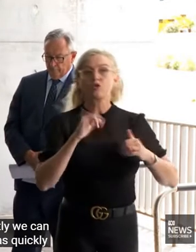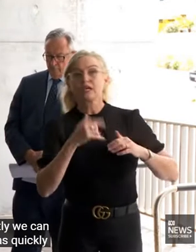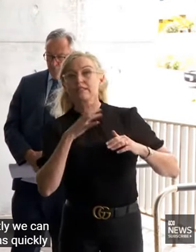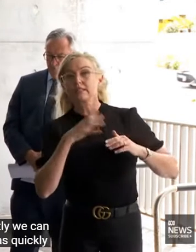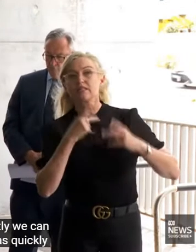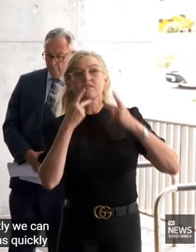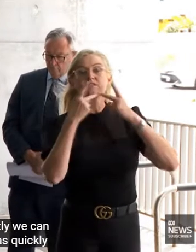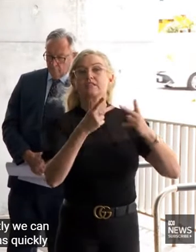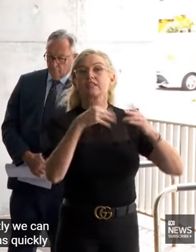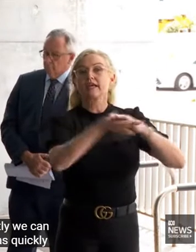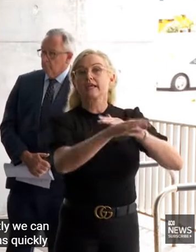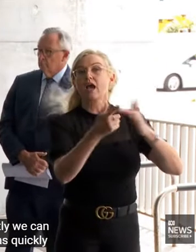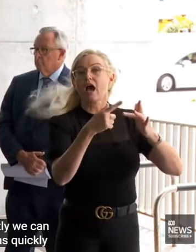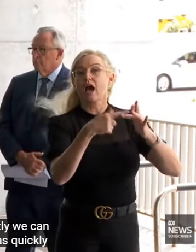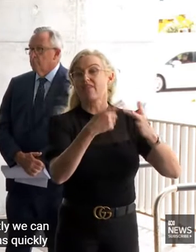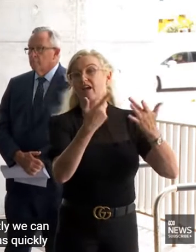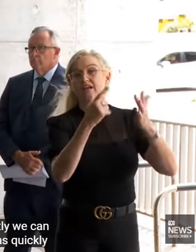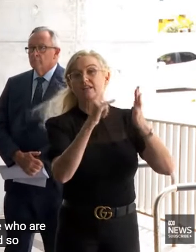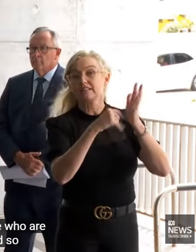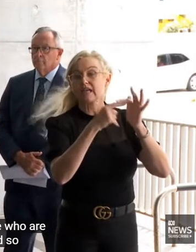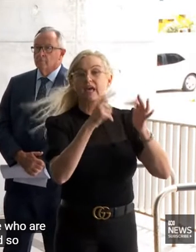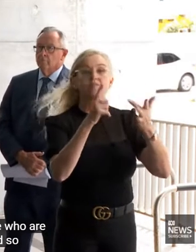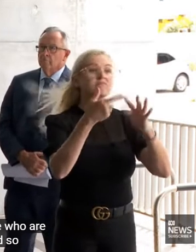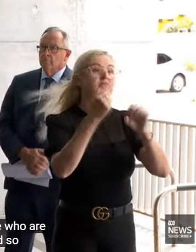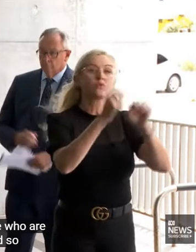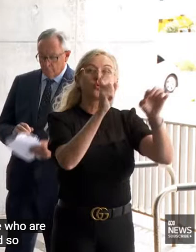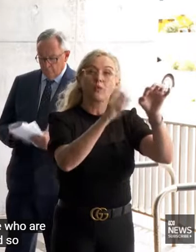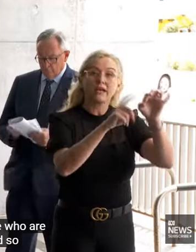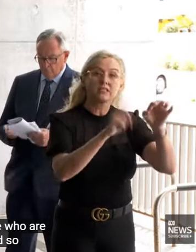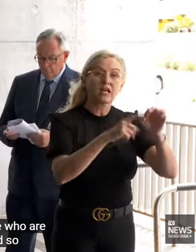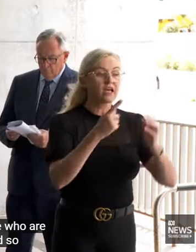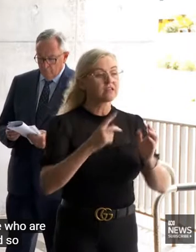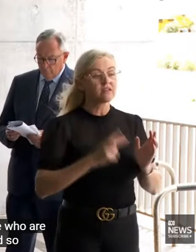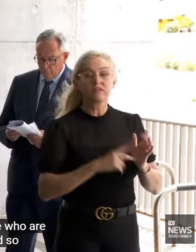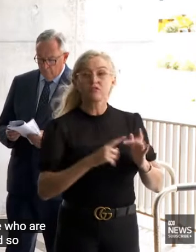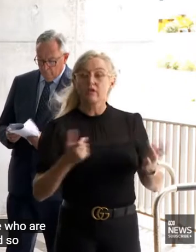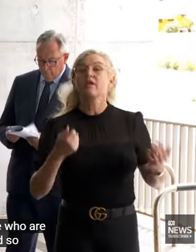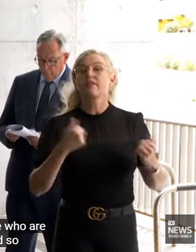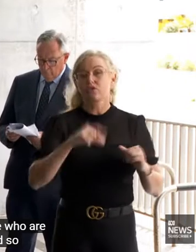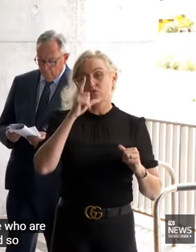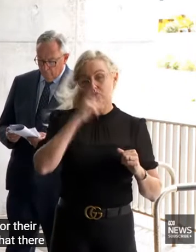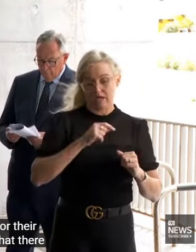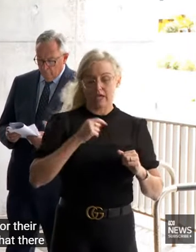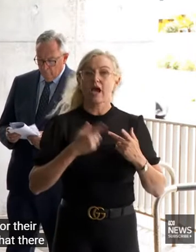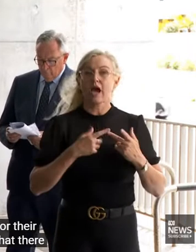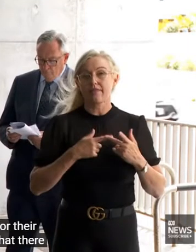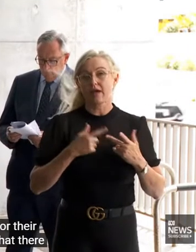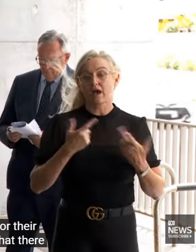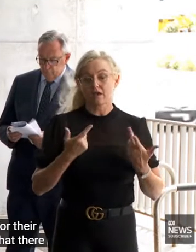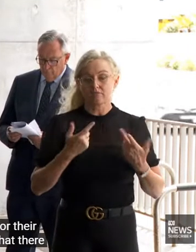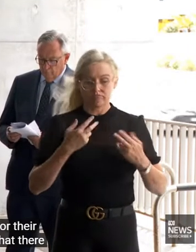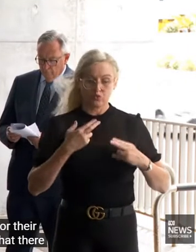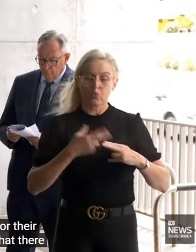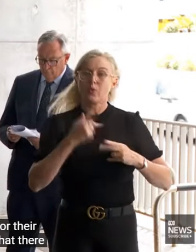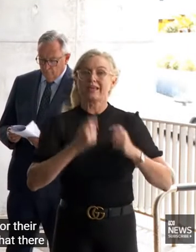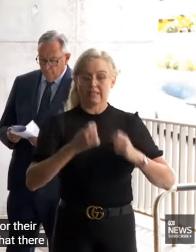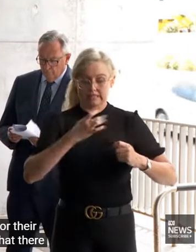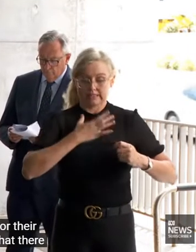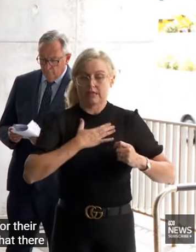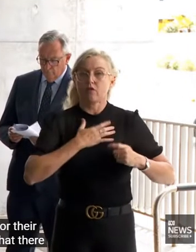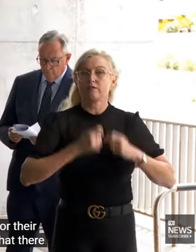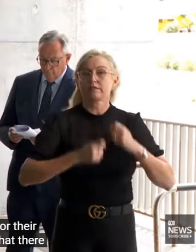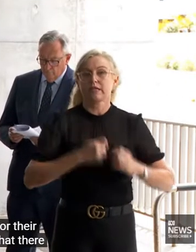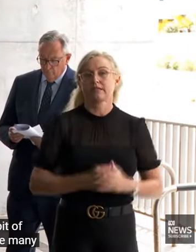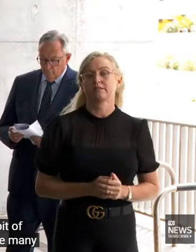and unwell. So I thank everybody for their patience. I do know that there has been a fair bit of frustration out there. Many people